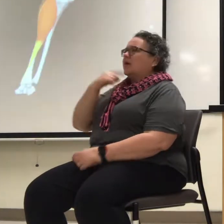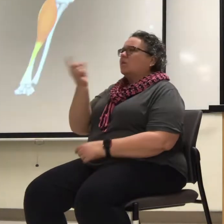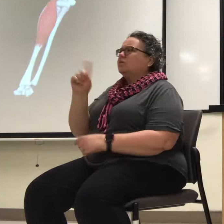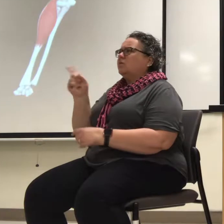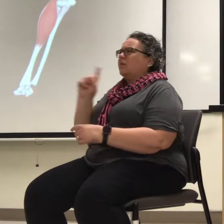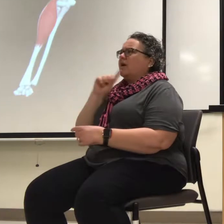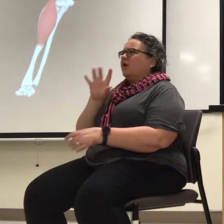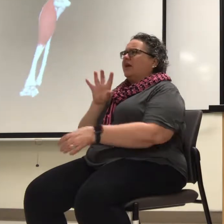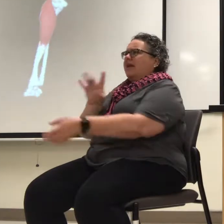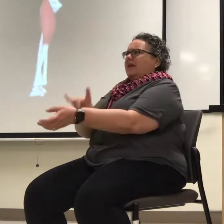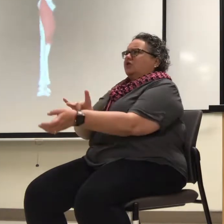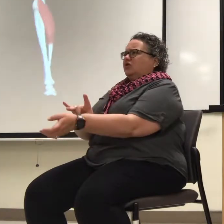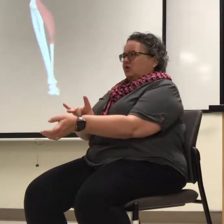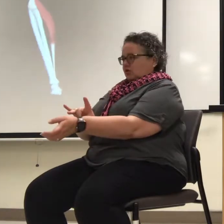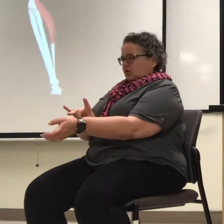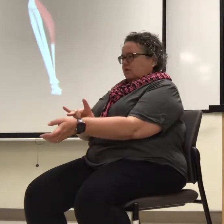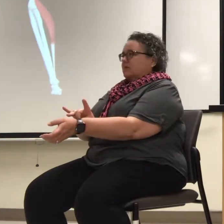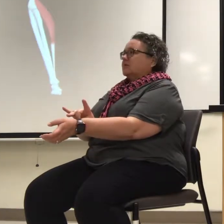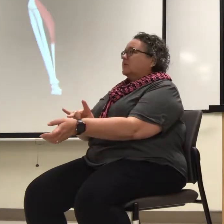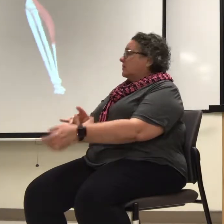isolate.